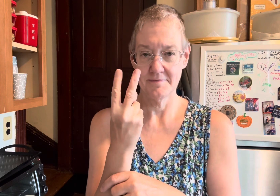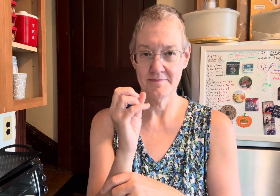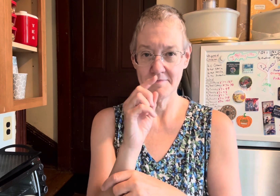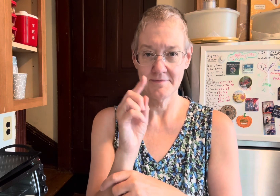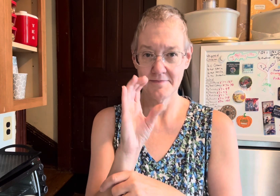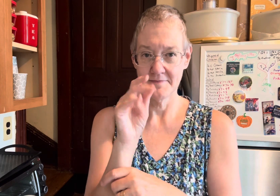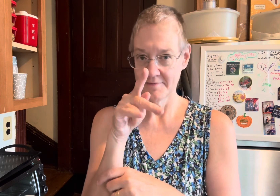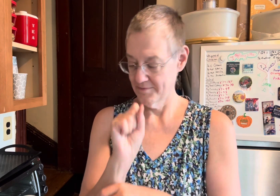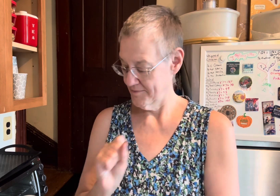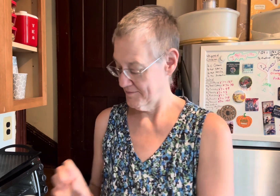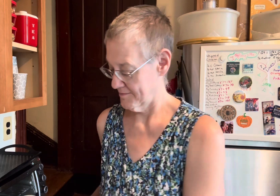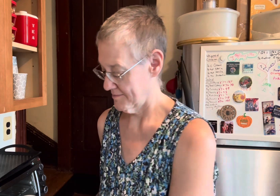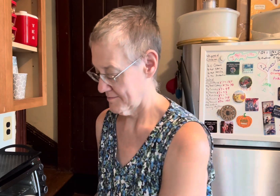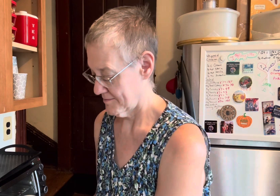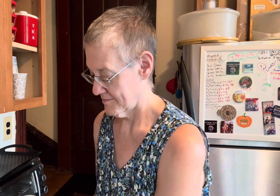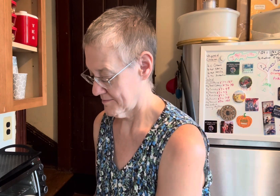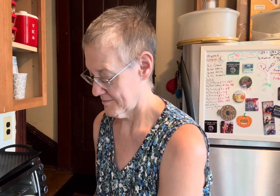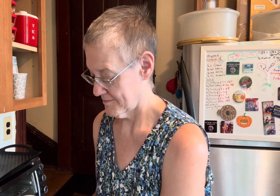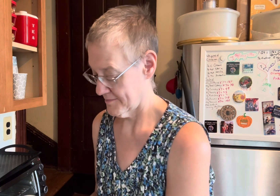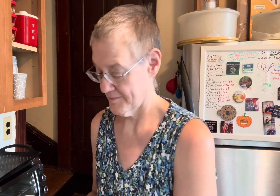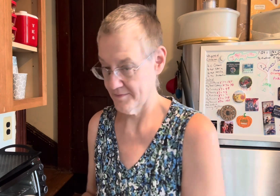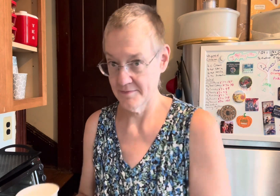two 12-ounce cups.